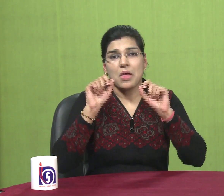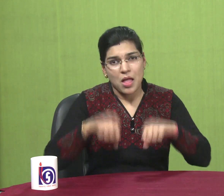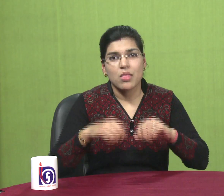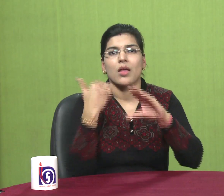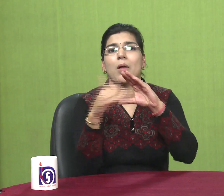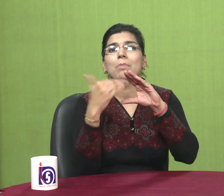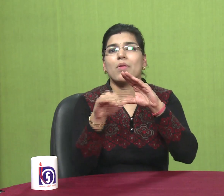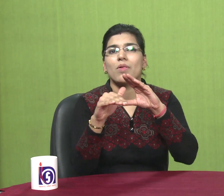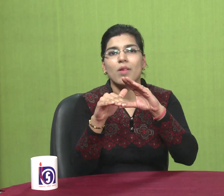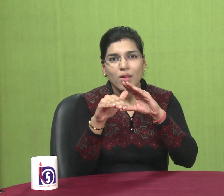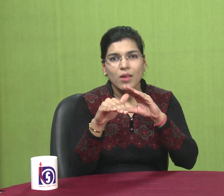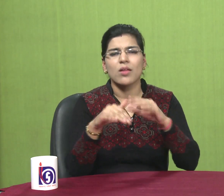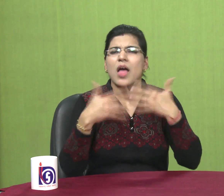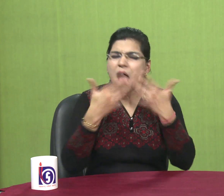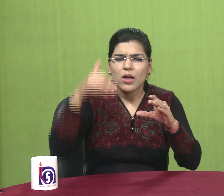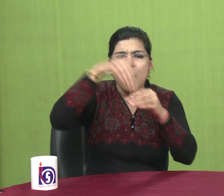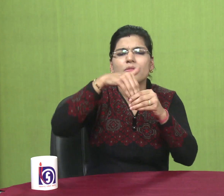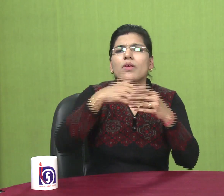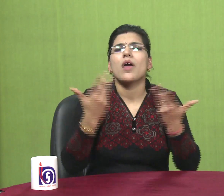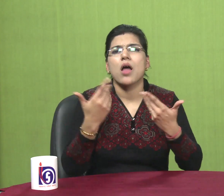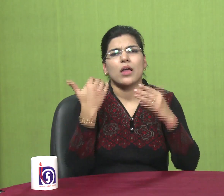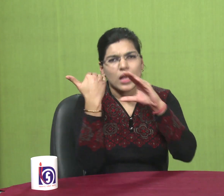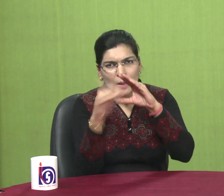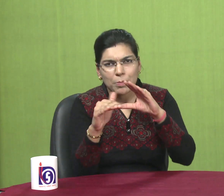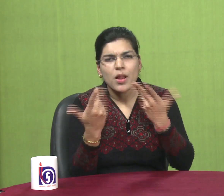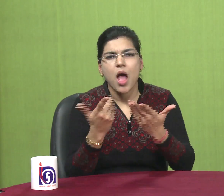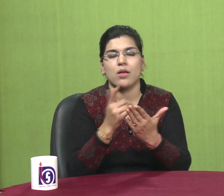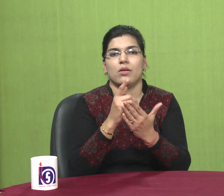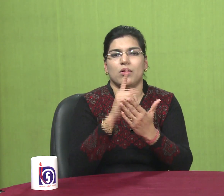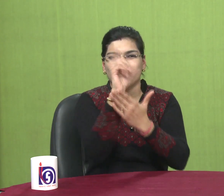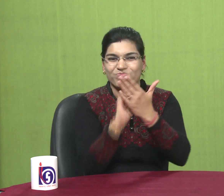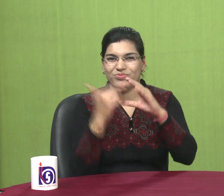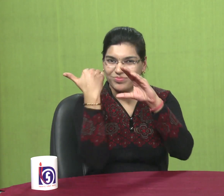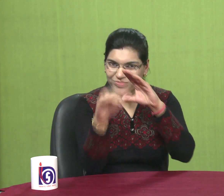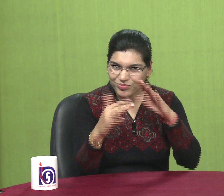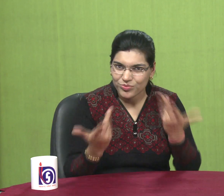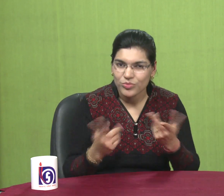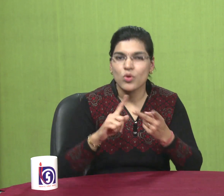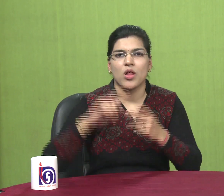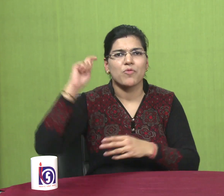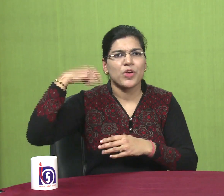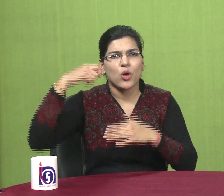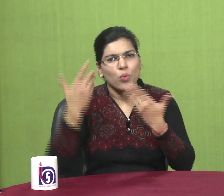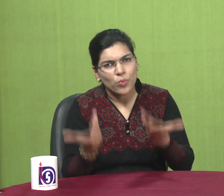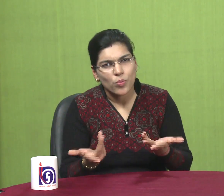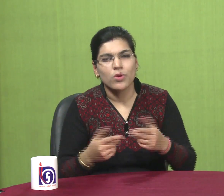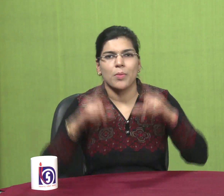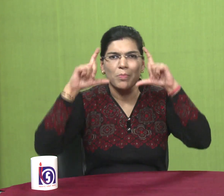or graphics from one person to another or many people at the same time via